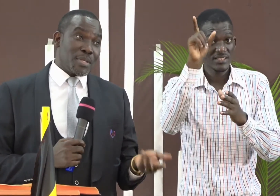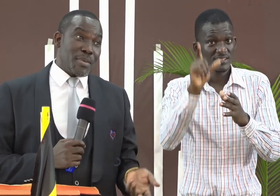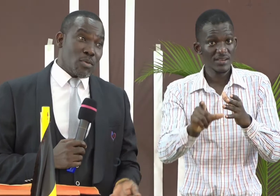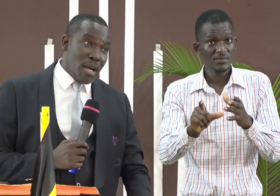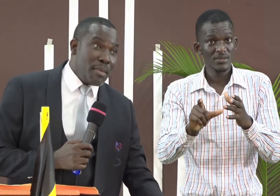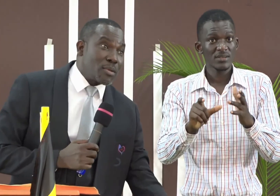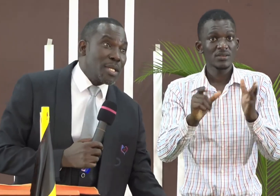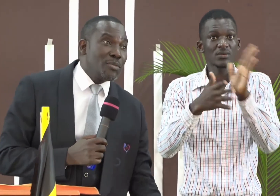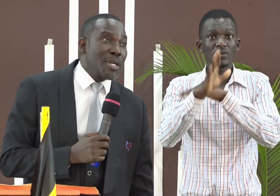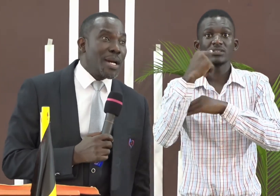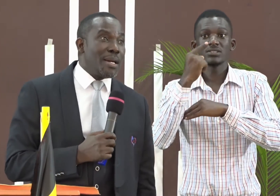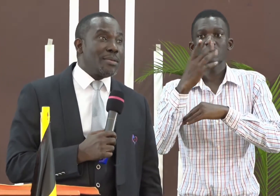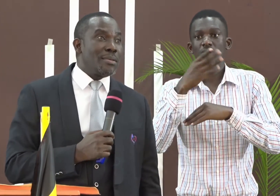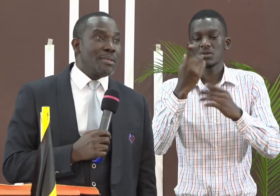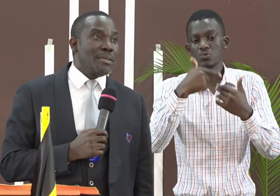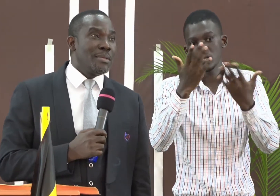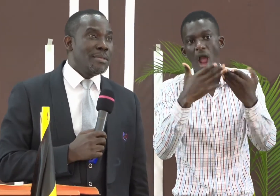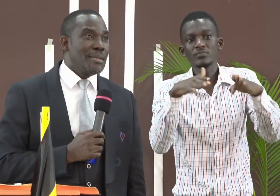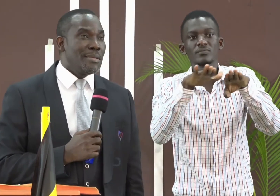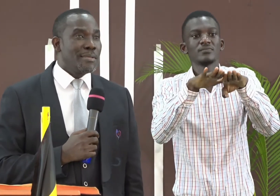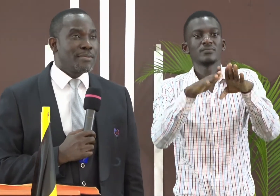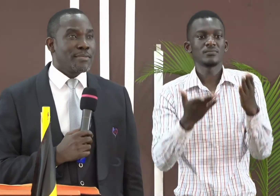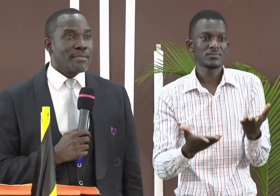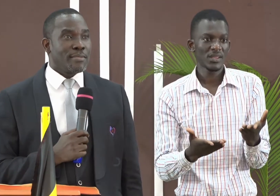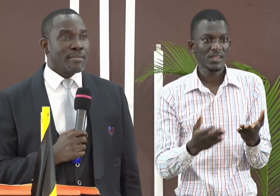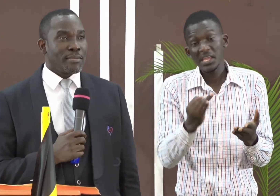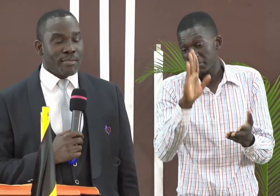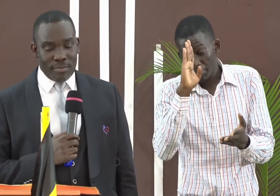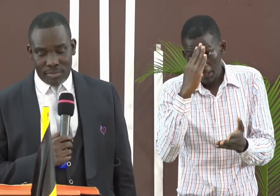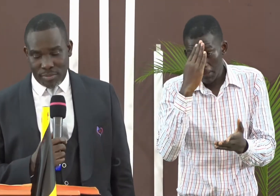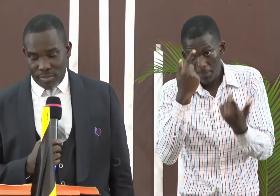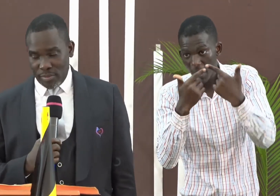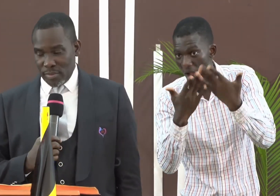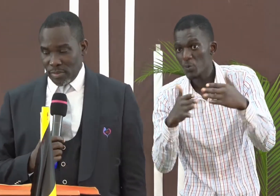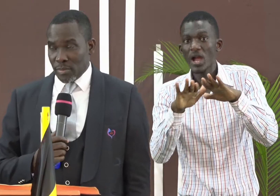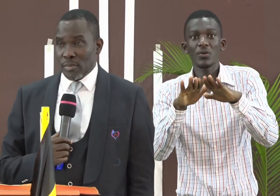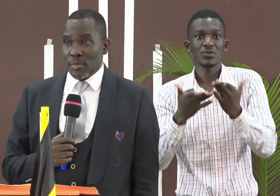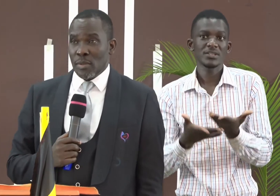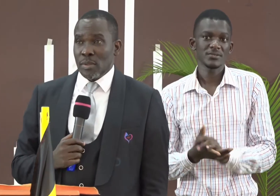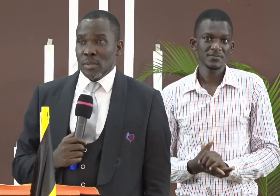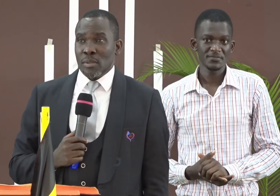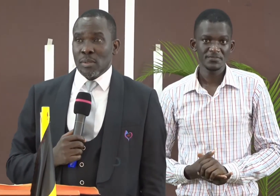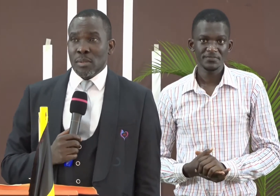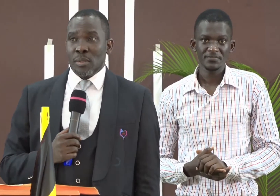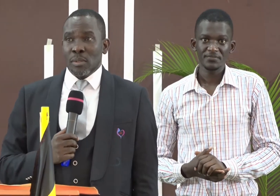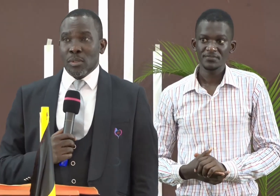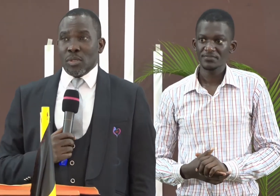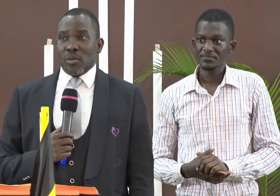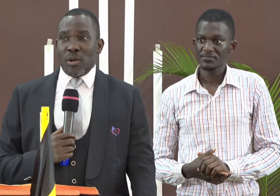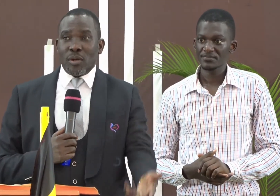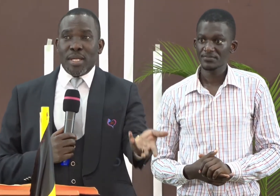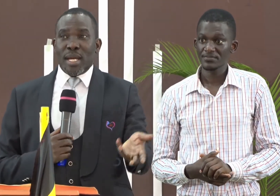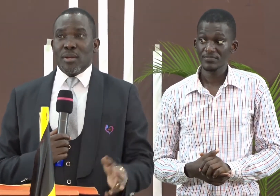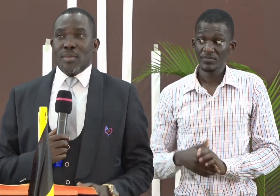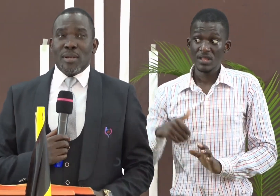bobo sabusabiyo kugamba tugende muundagano. And that's very chapter where God tells me, if you doubt what I'm giving you, let's enter into a covenant.